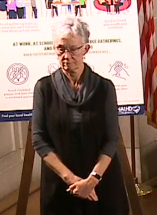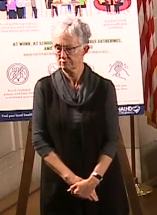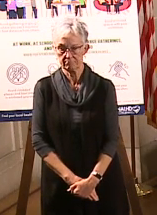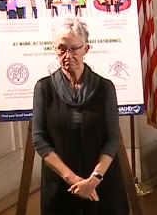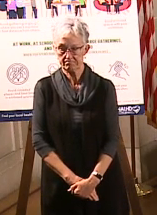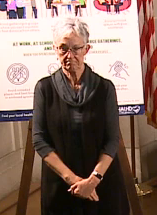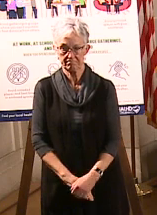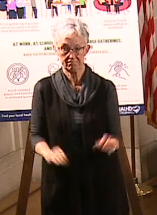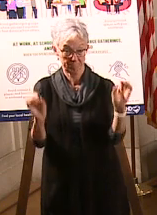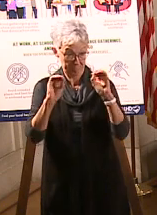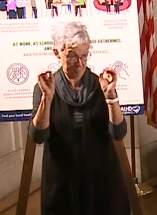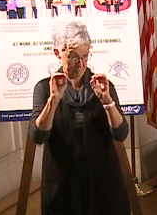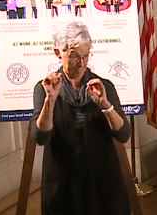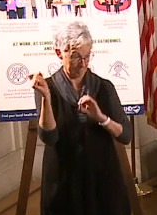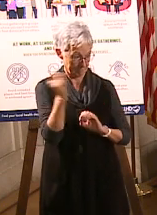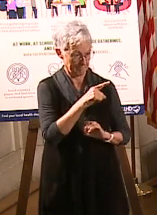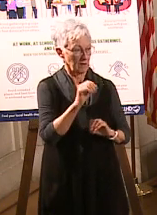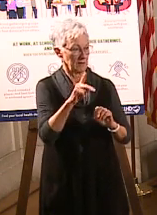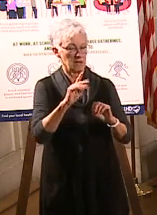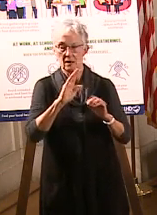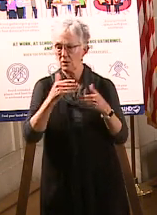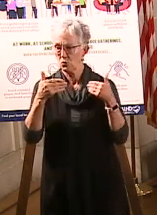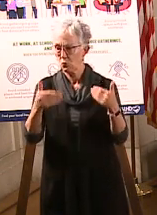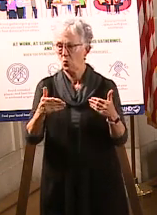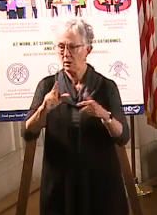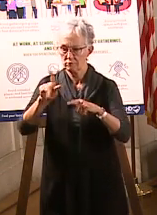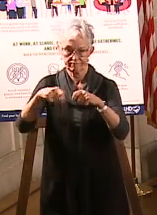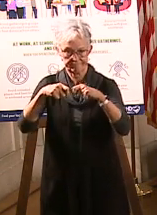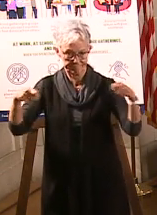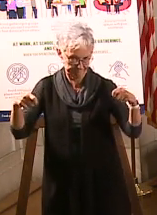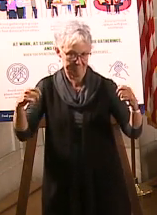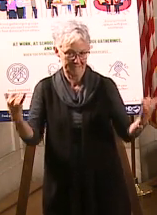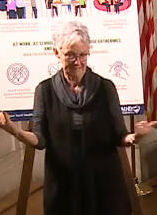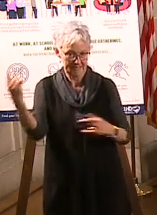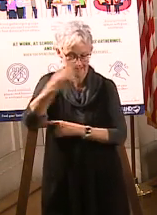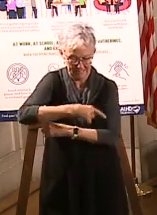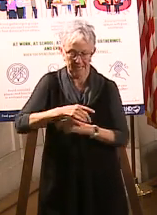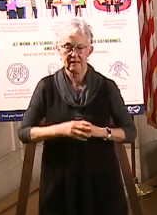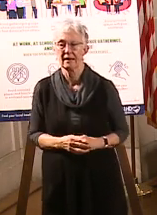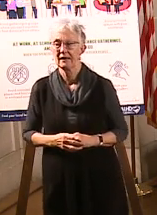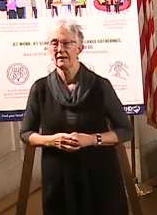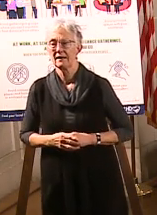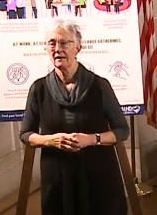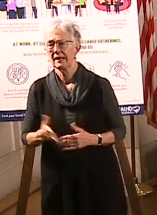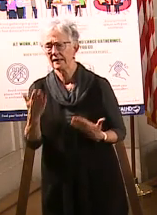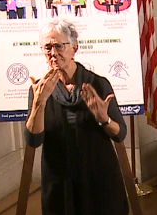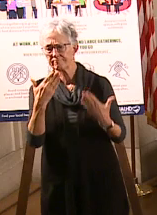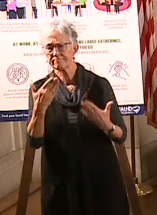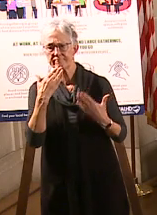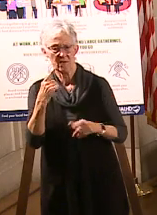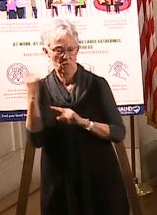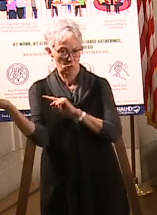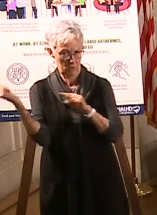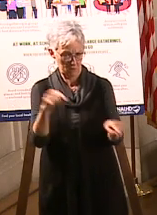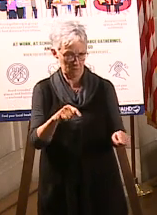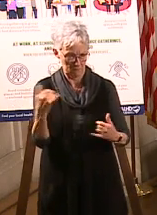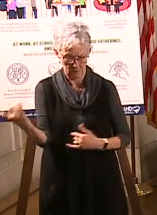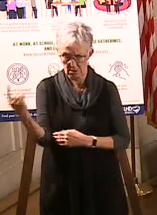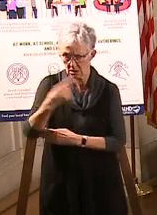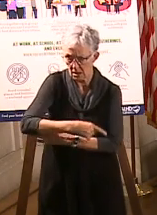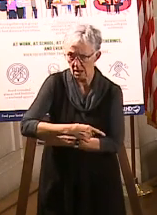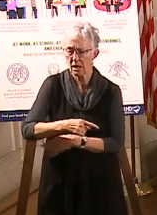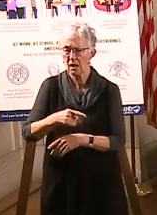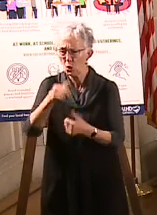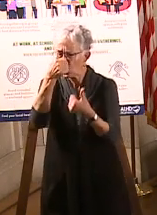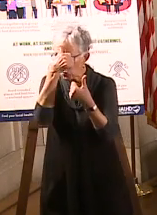Okay, I'm not seeing any last questions, so we'll go ahead and wrap up. Again, folks, I want to say thank you for joining us here today. Please remember to